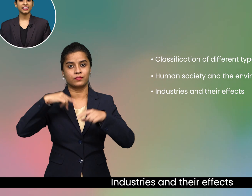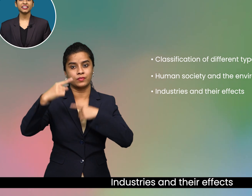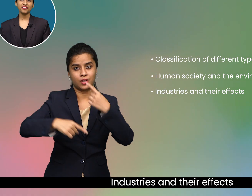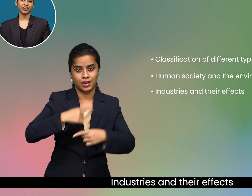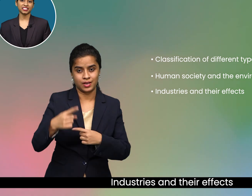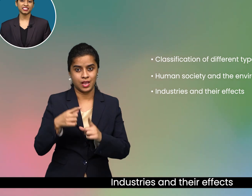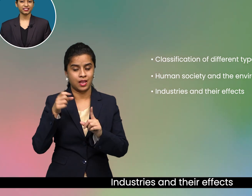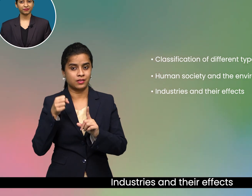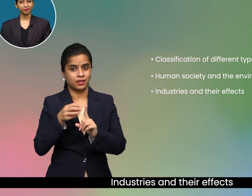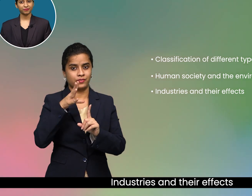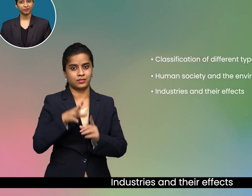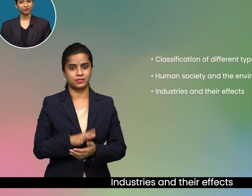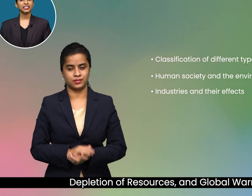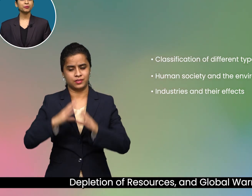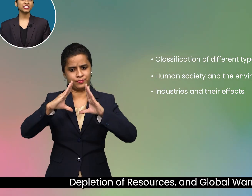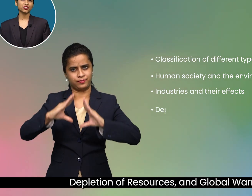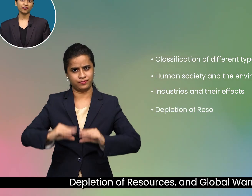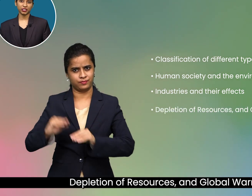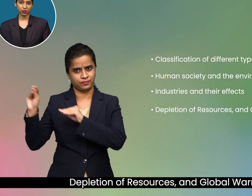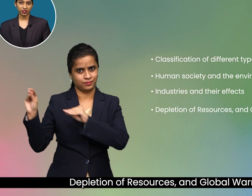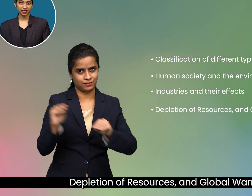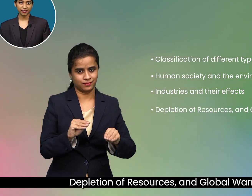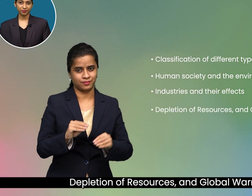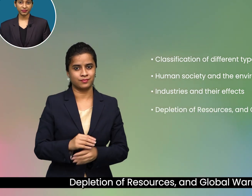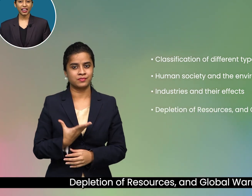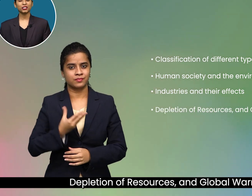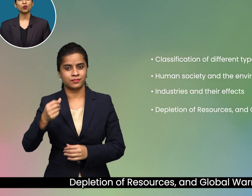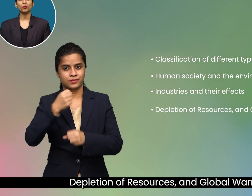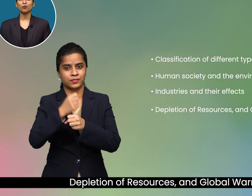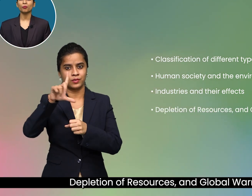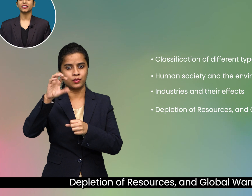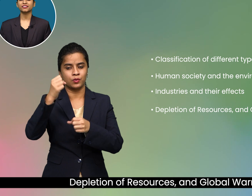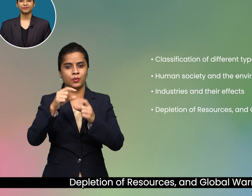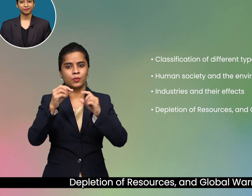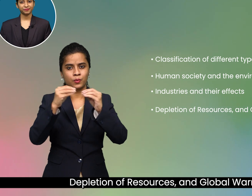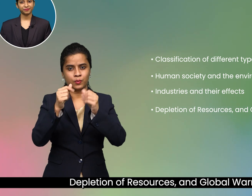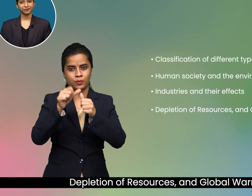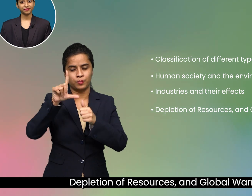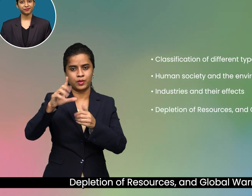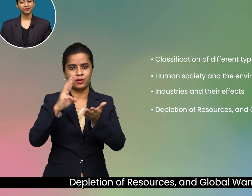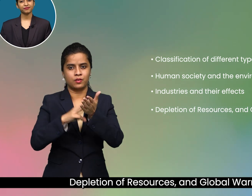industries and their effects, depletion of resources and global warming.